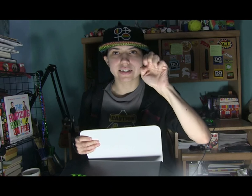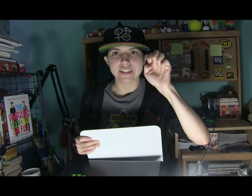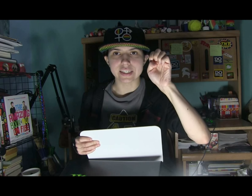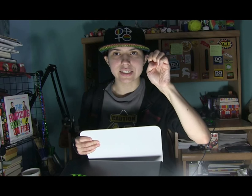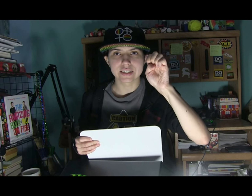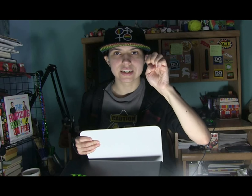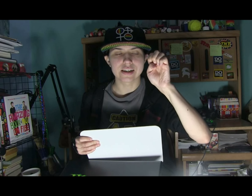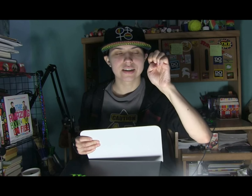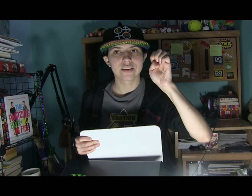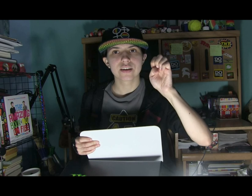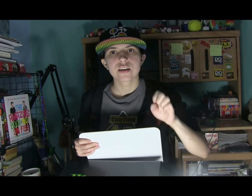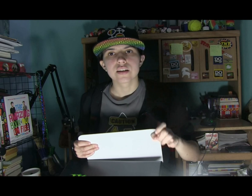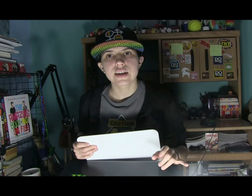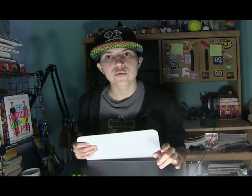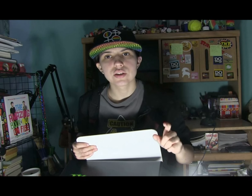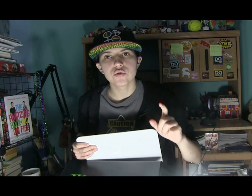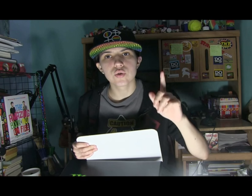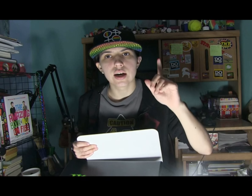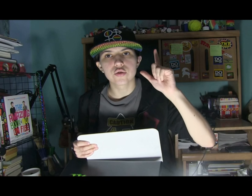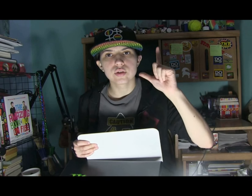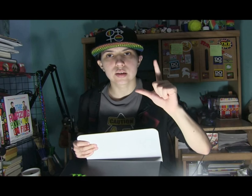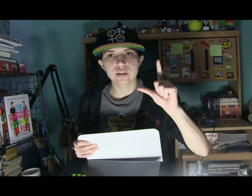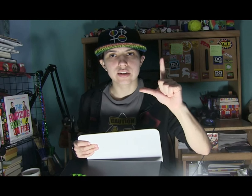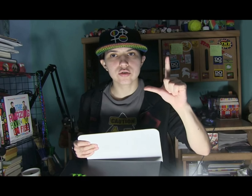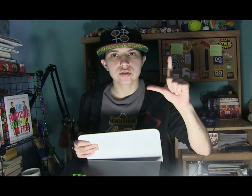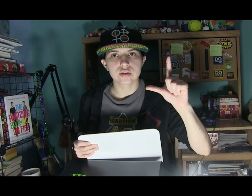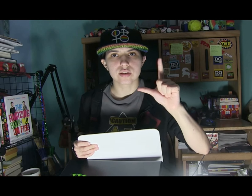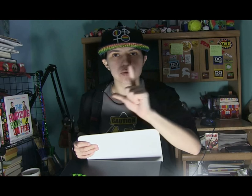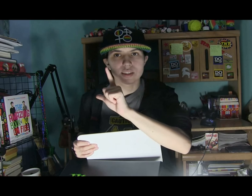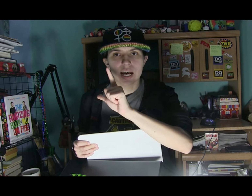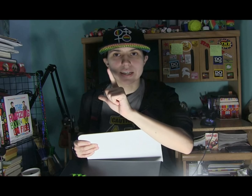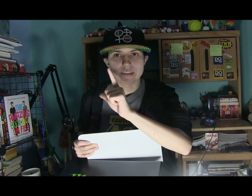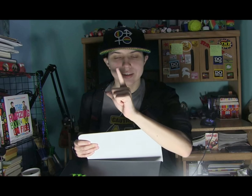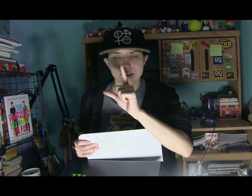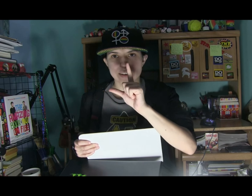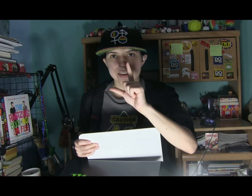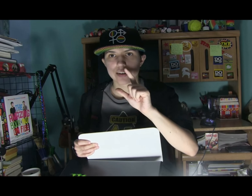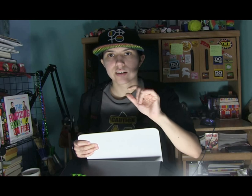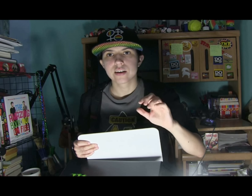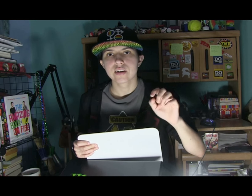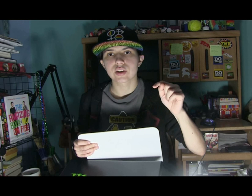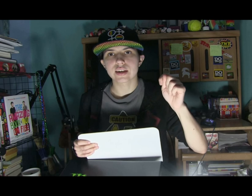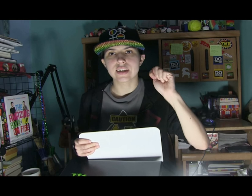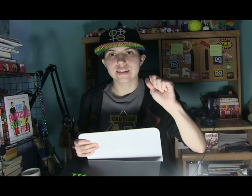M-O-L-L-I-E. Yes, when you do a double letter, you slide it. So yeah, again, it's